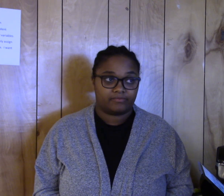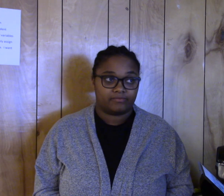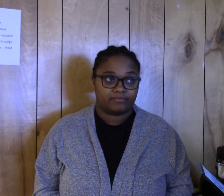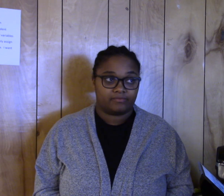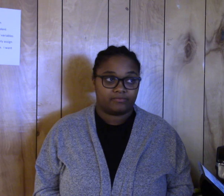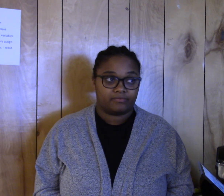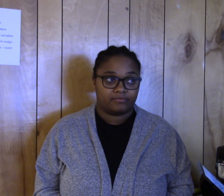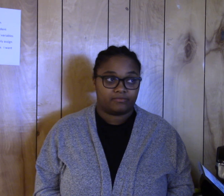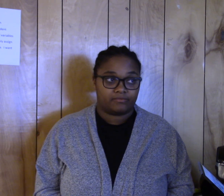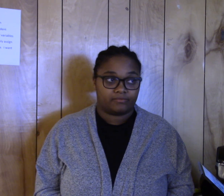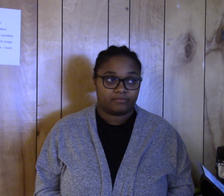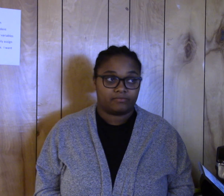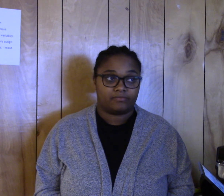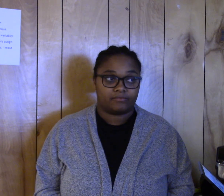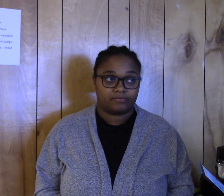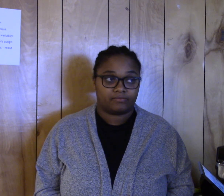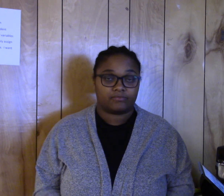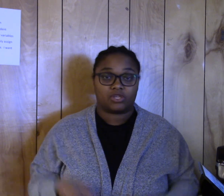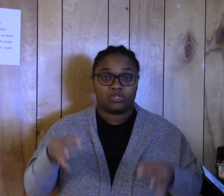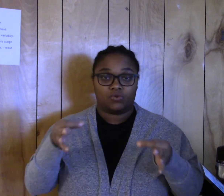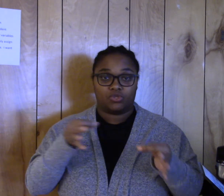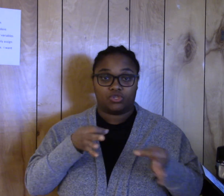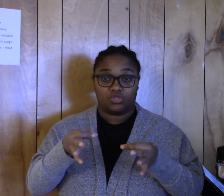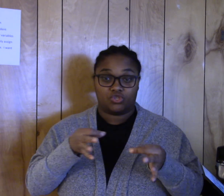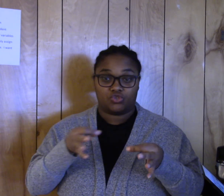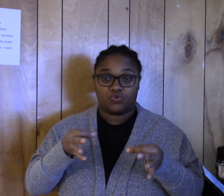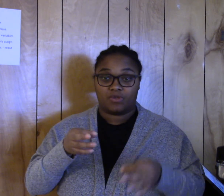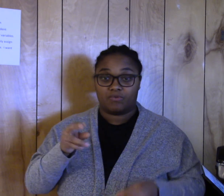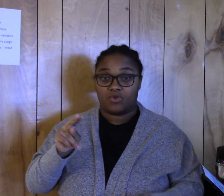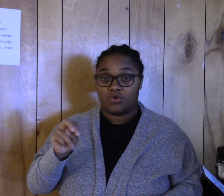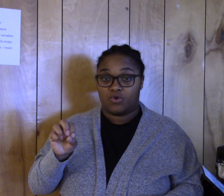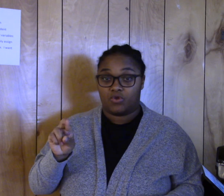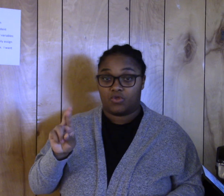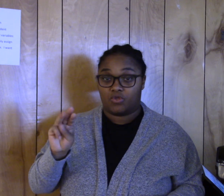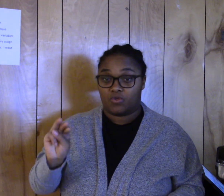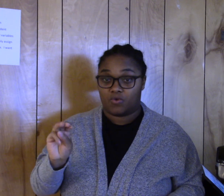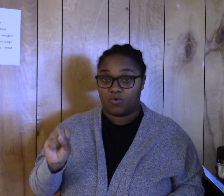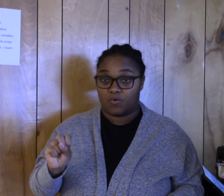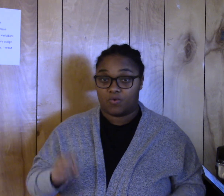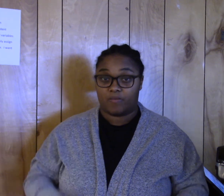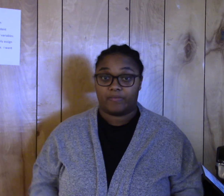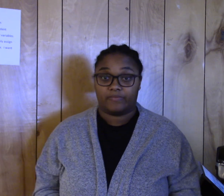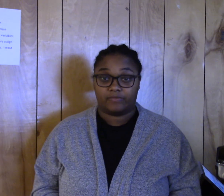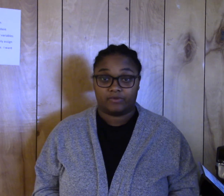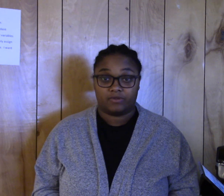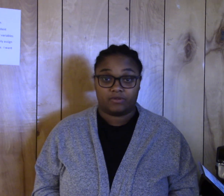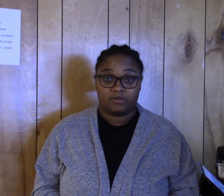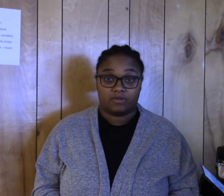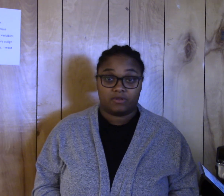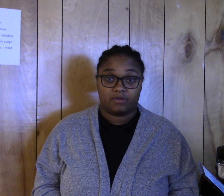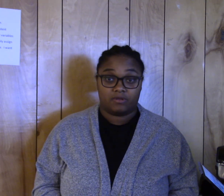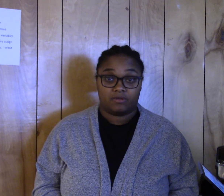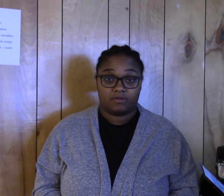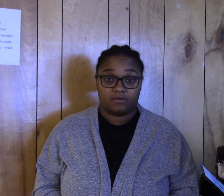descriptive norm, beliefs about how frequently significant others have performed the targeted behavior and identification with these